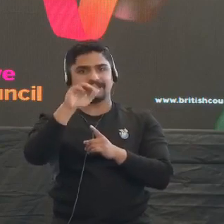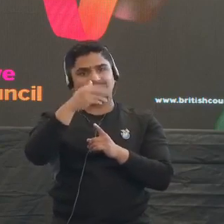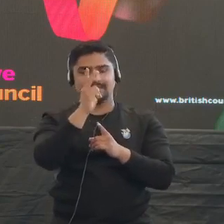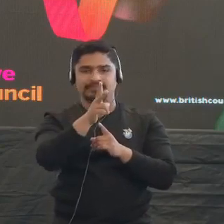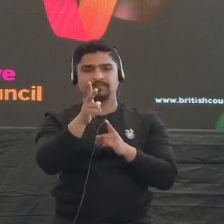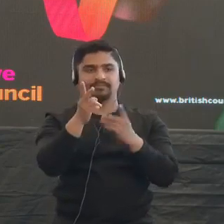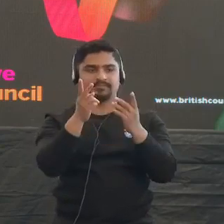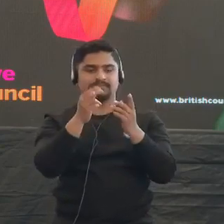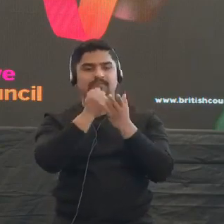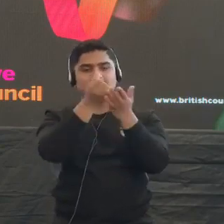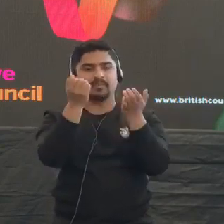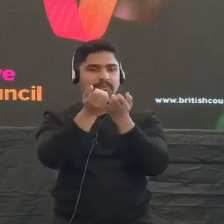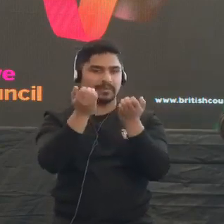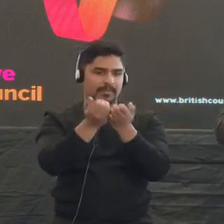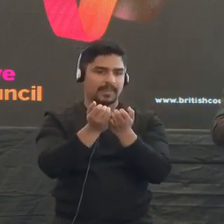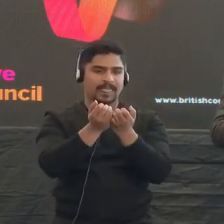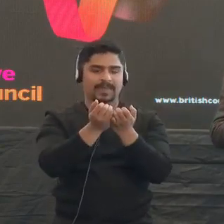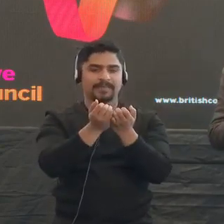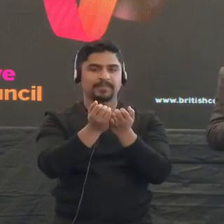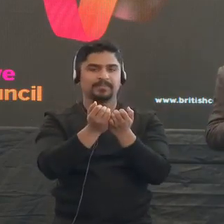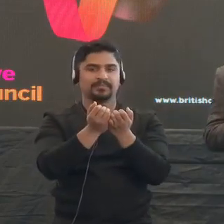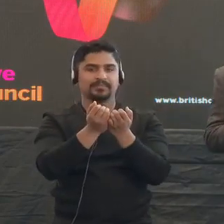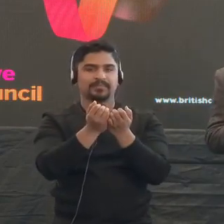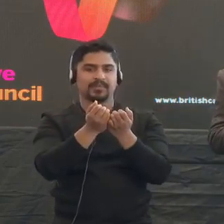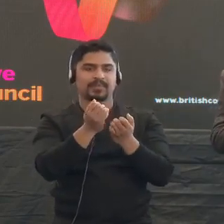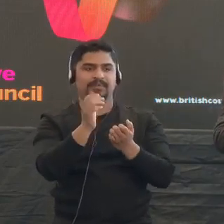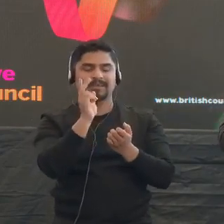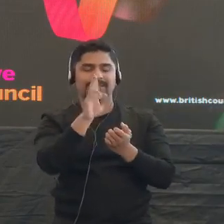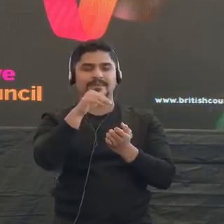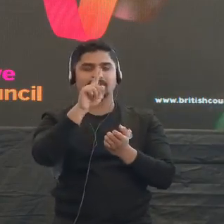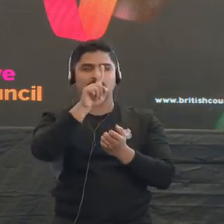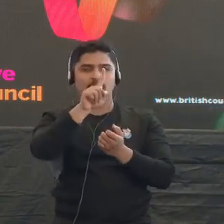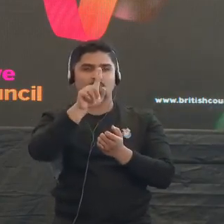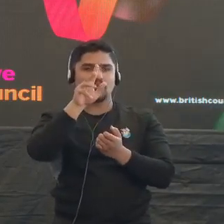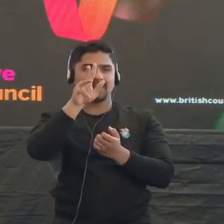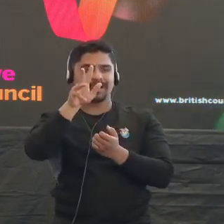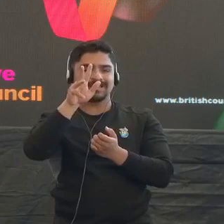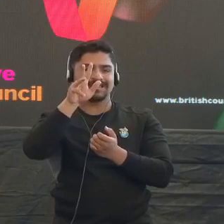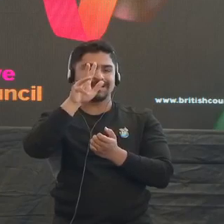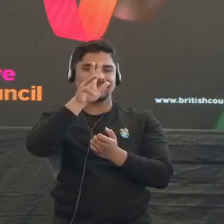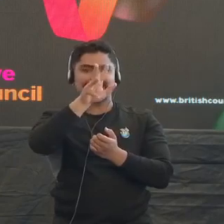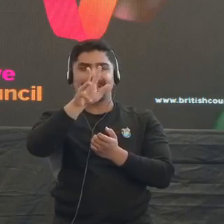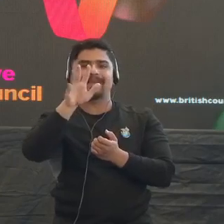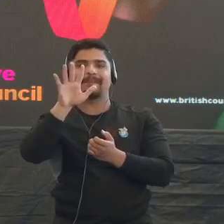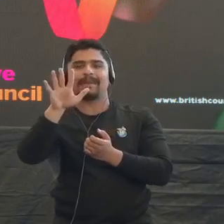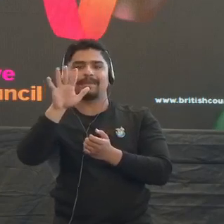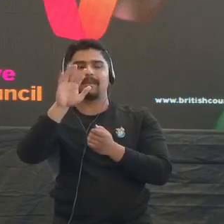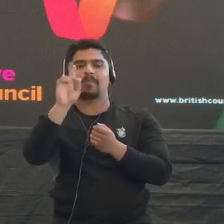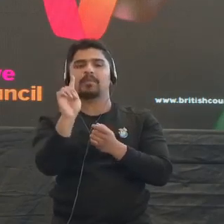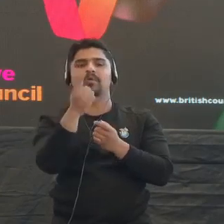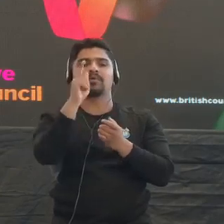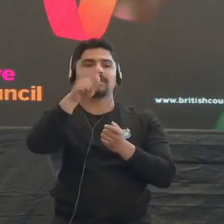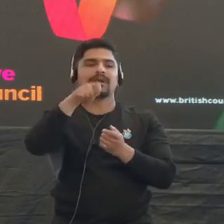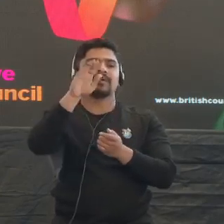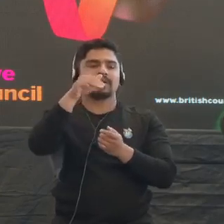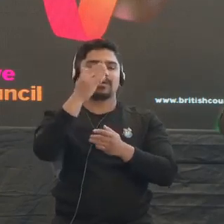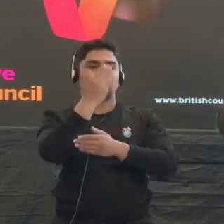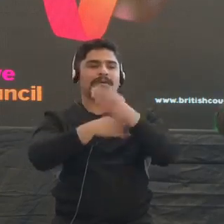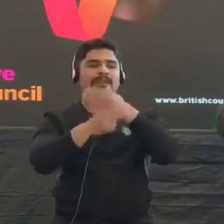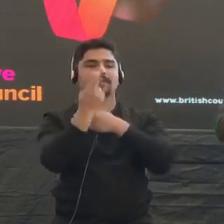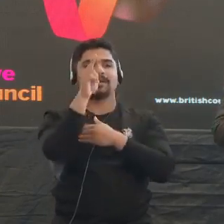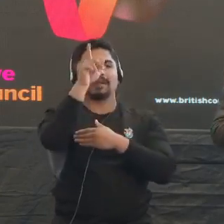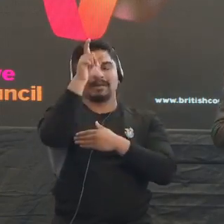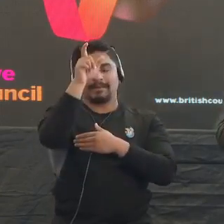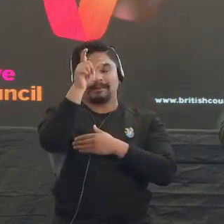legislation came in 1995, the Person with Disability Act, and in